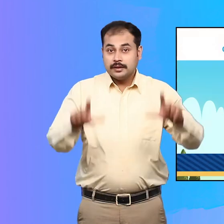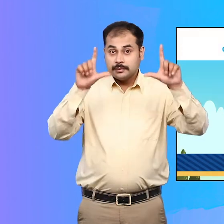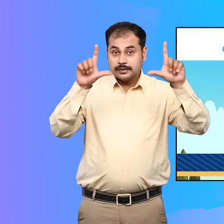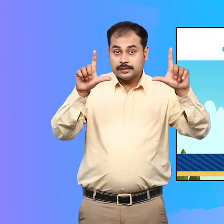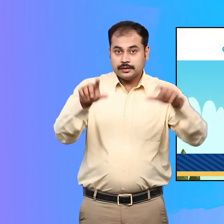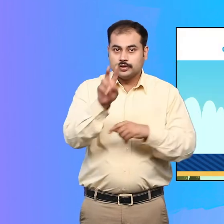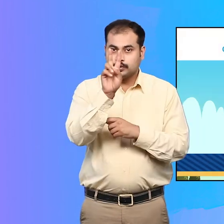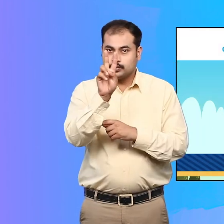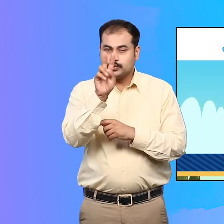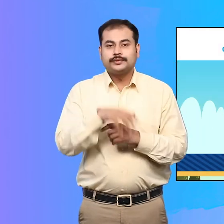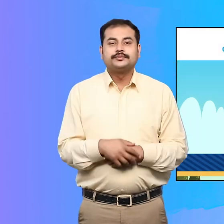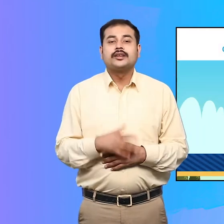Scene 2. Park.